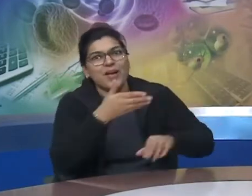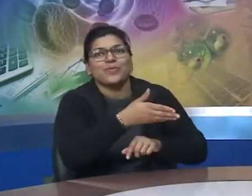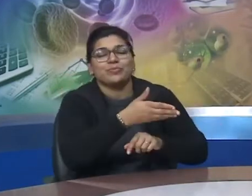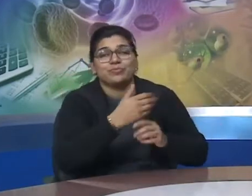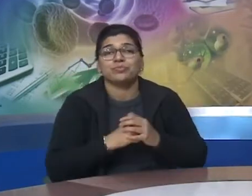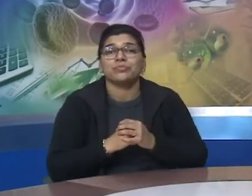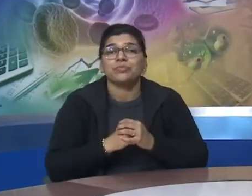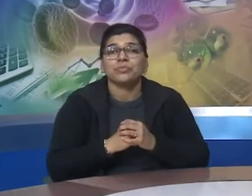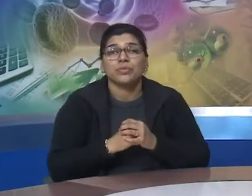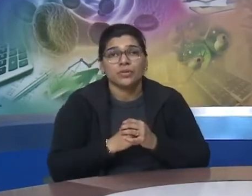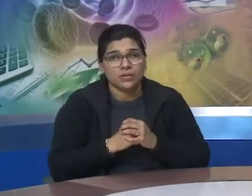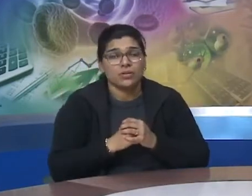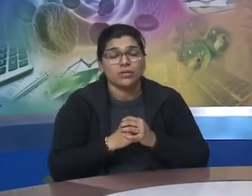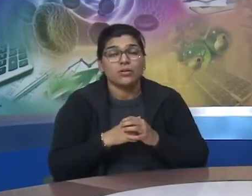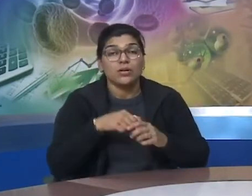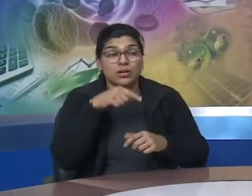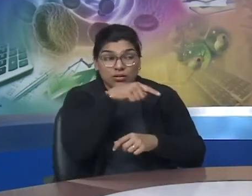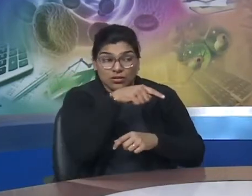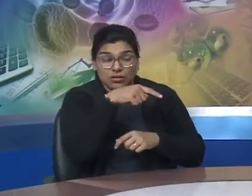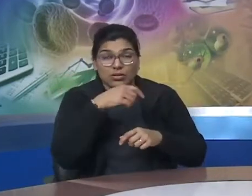hear him say,